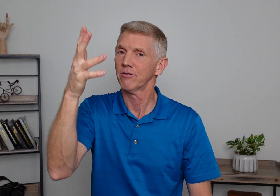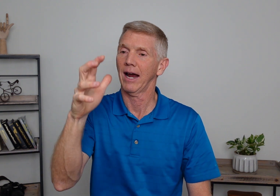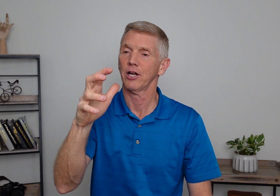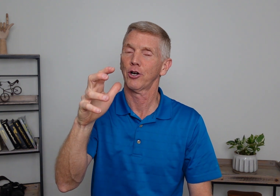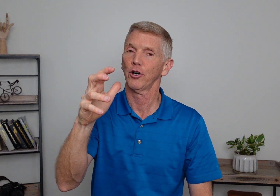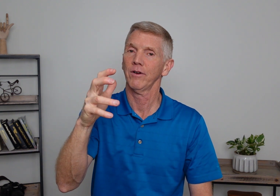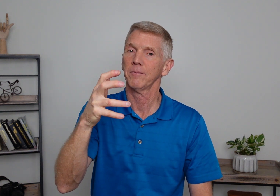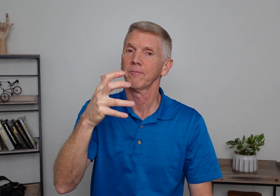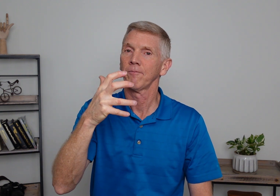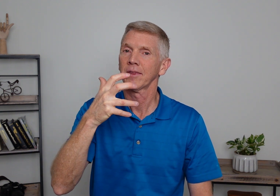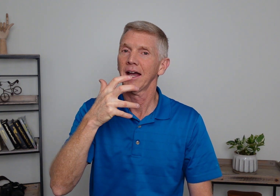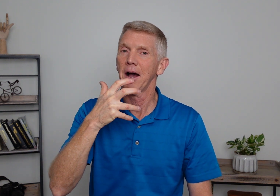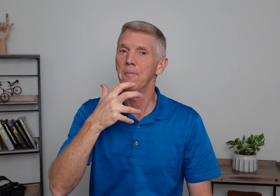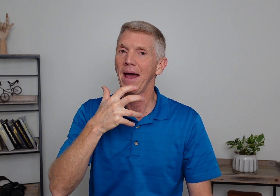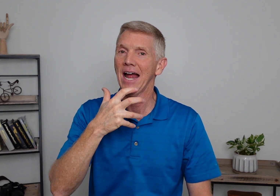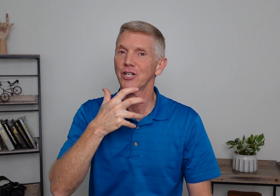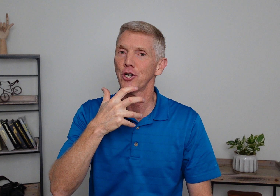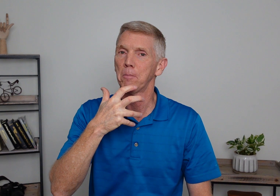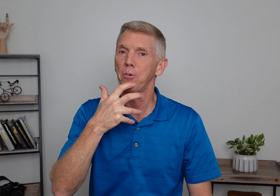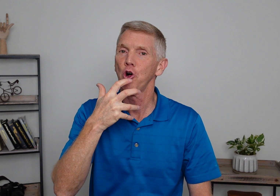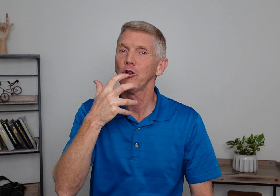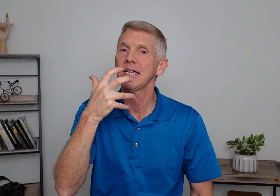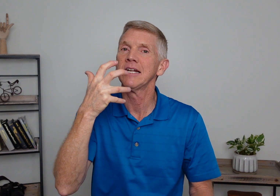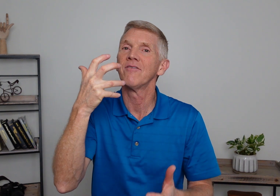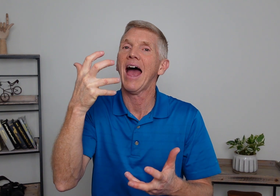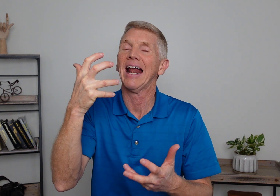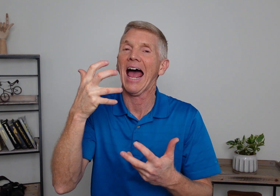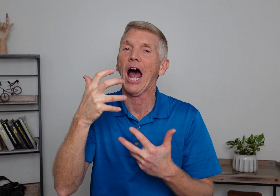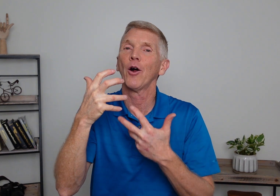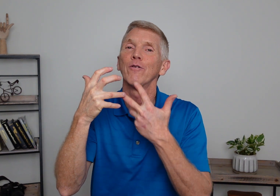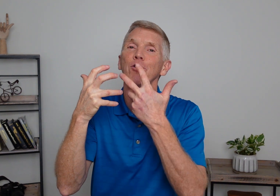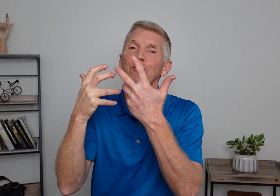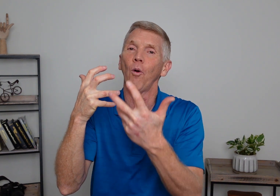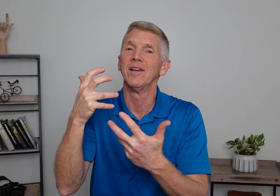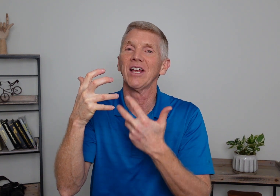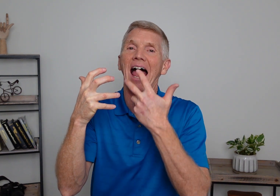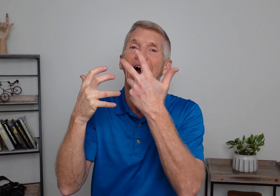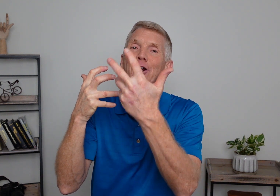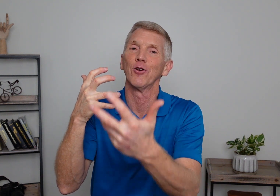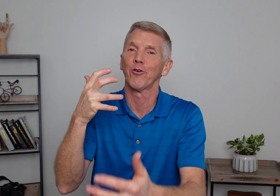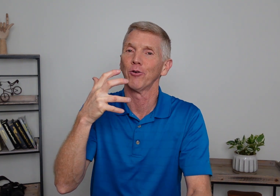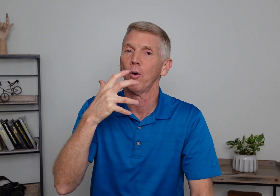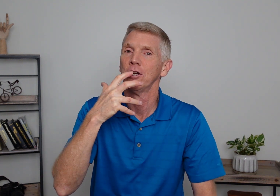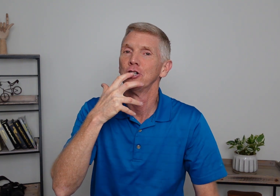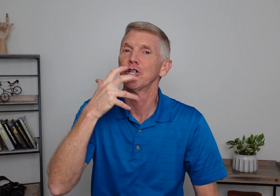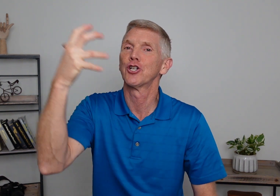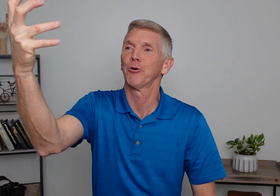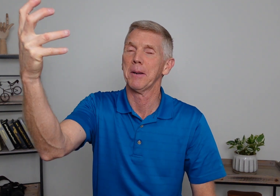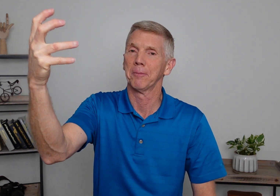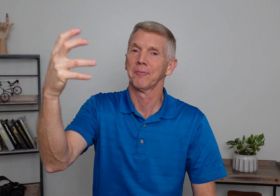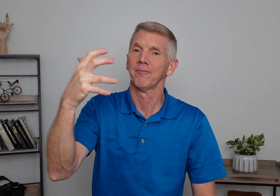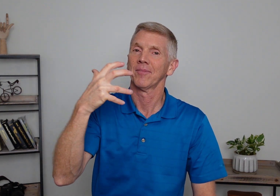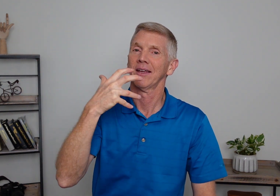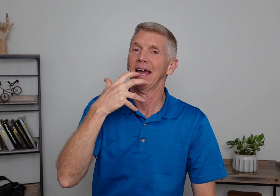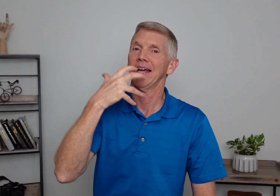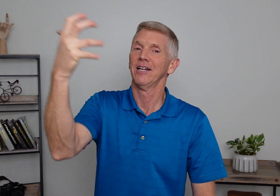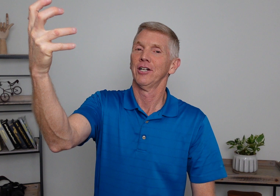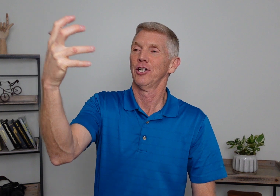right? Curve it. Imagine you're pulling that out of your voice, out of your throat. Scream, okay?